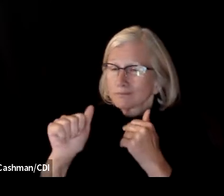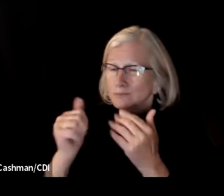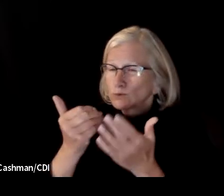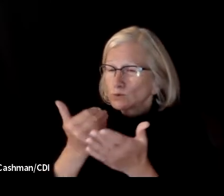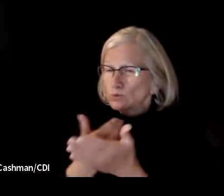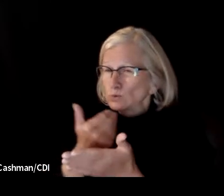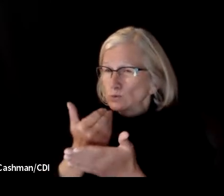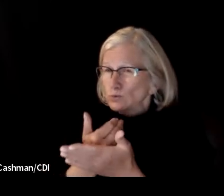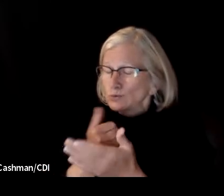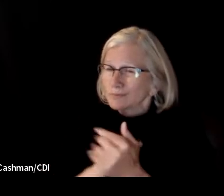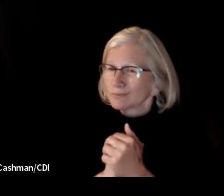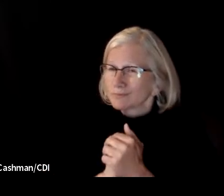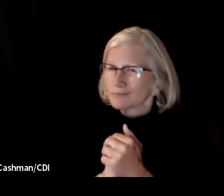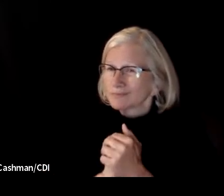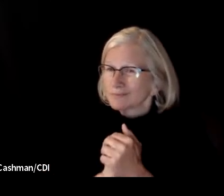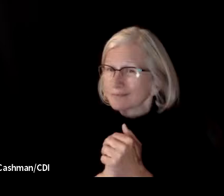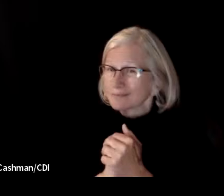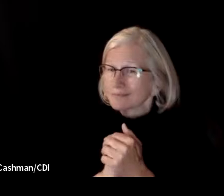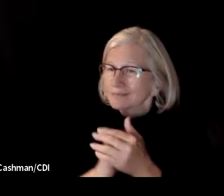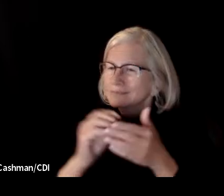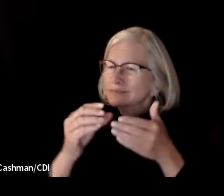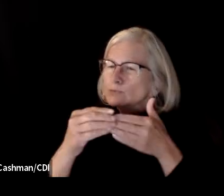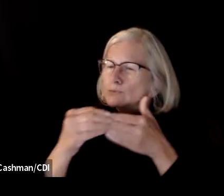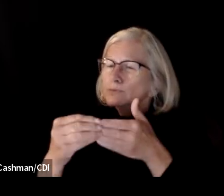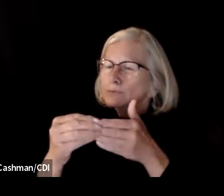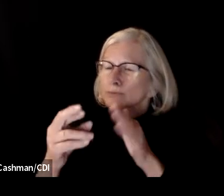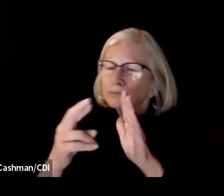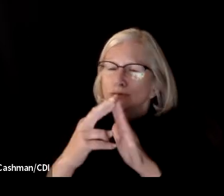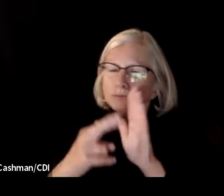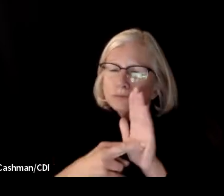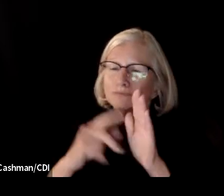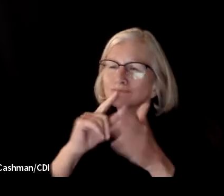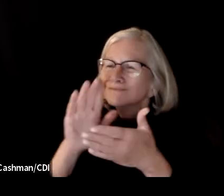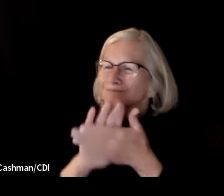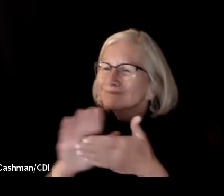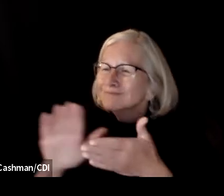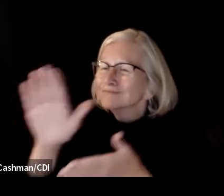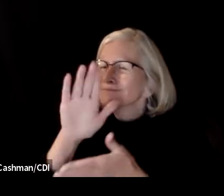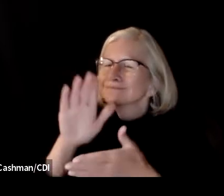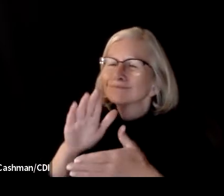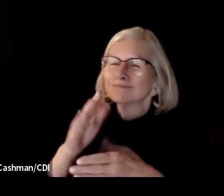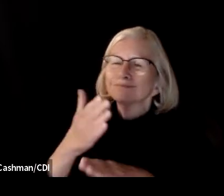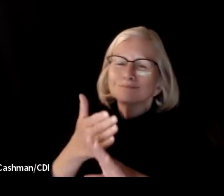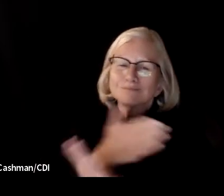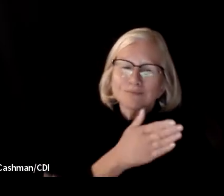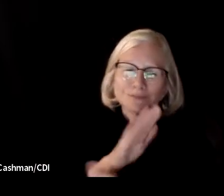higher ed or early childhood or child care facilities.